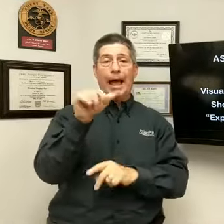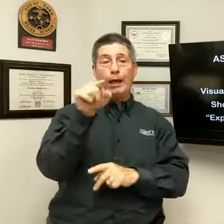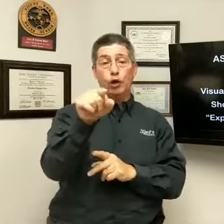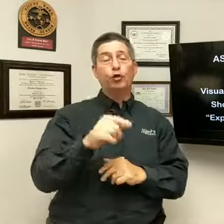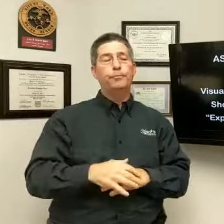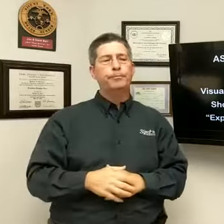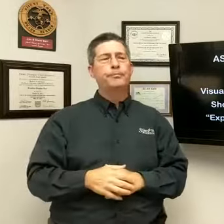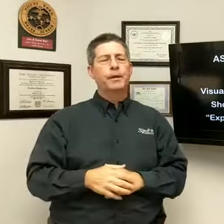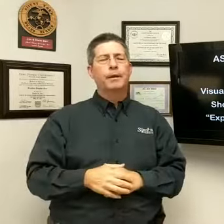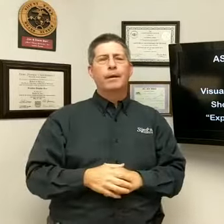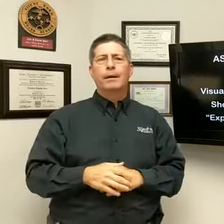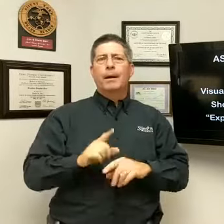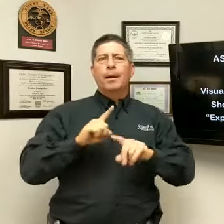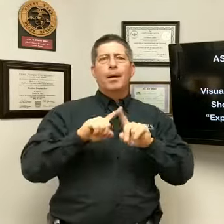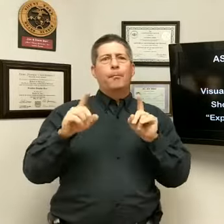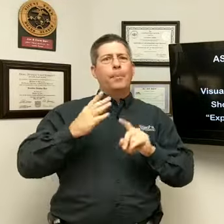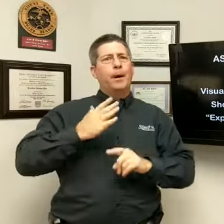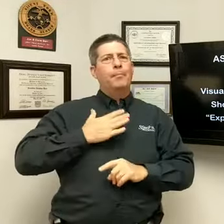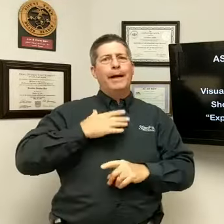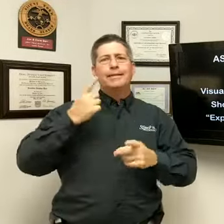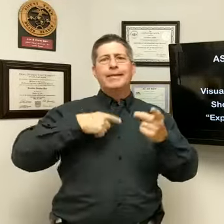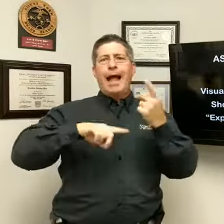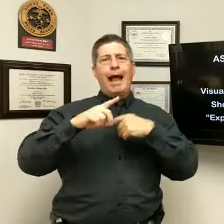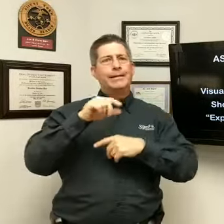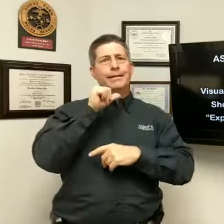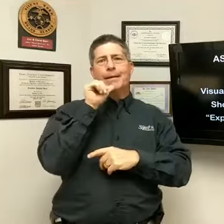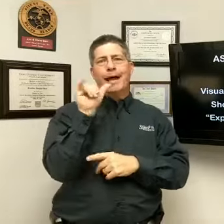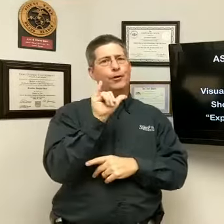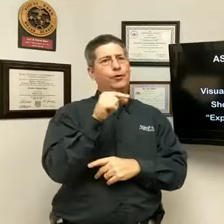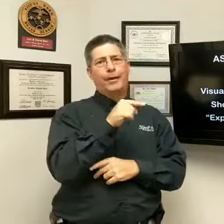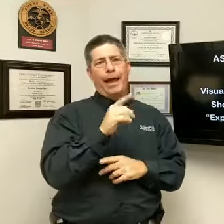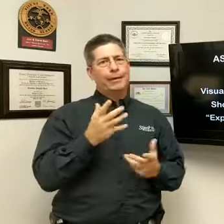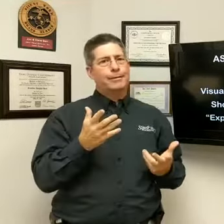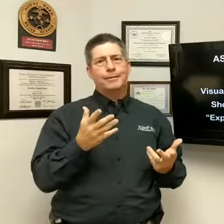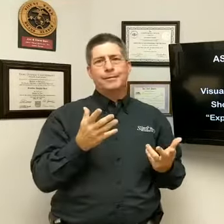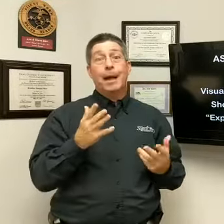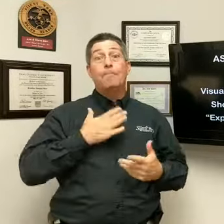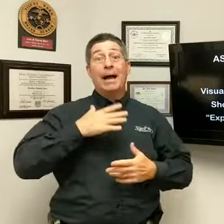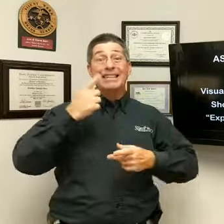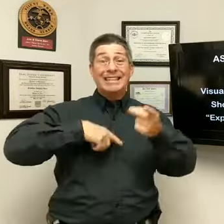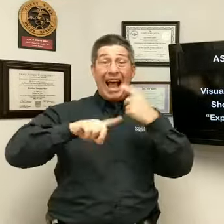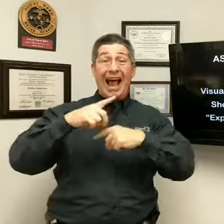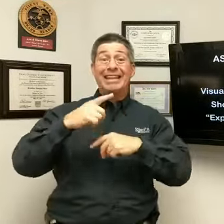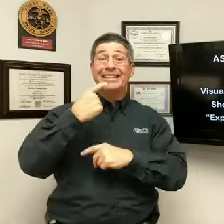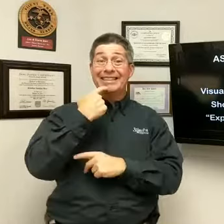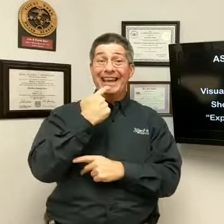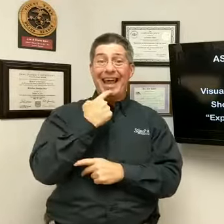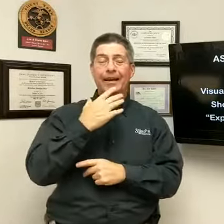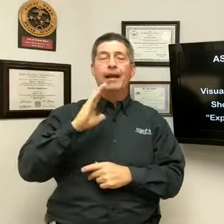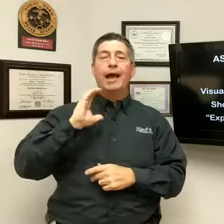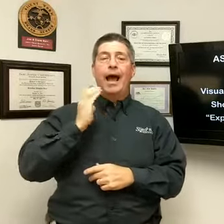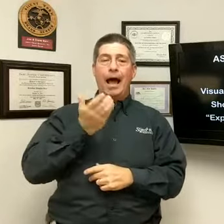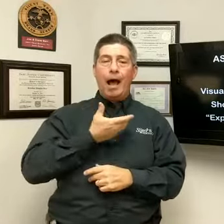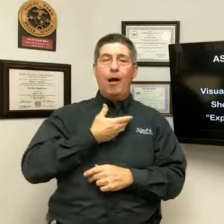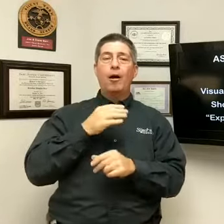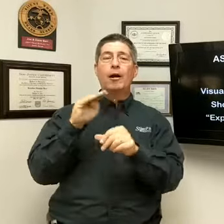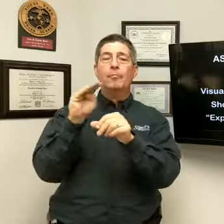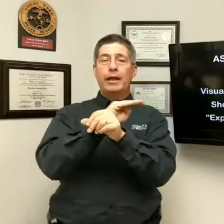you. But my signs did not do that. My signs said, our